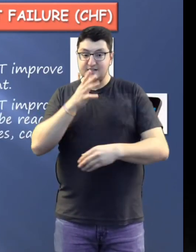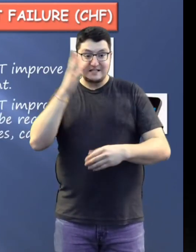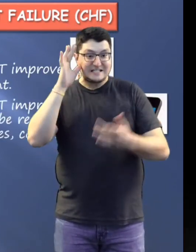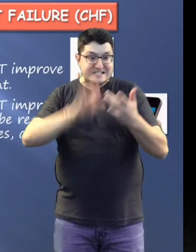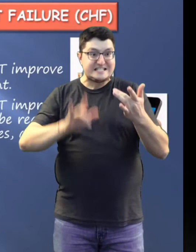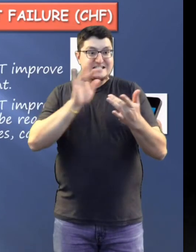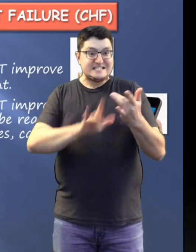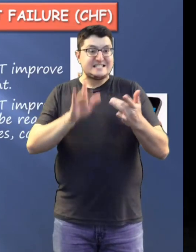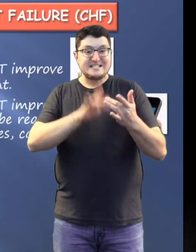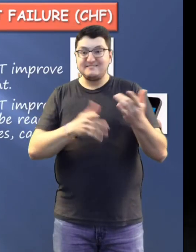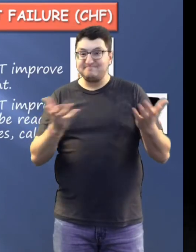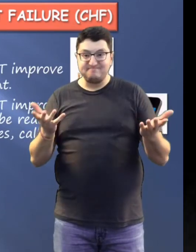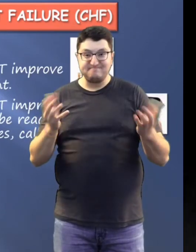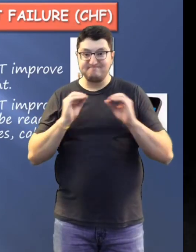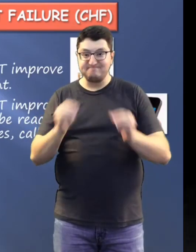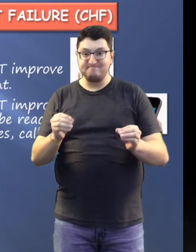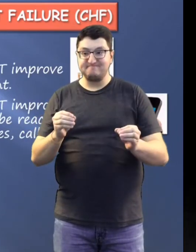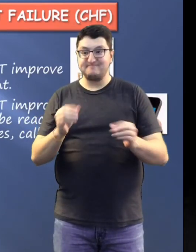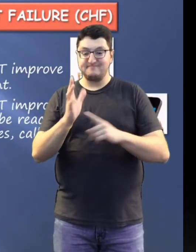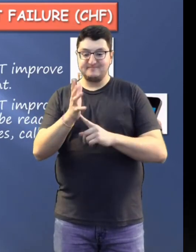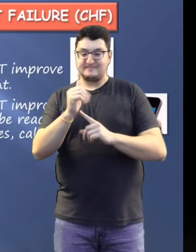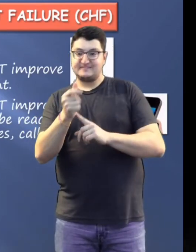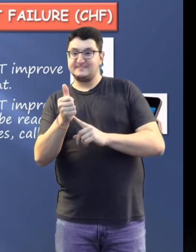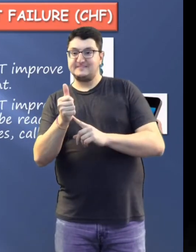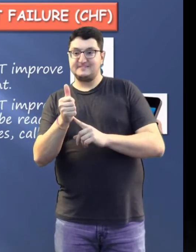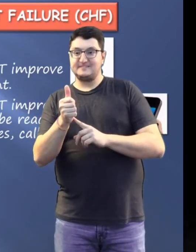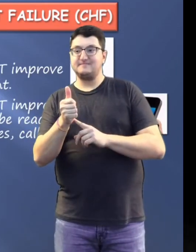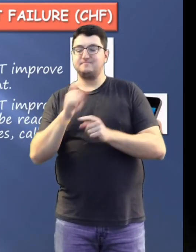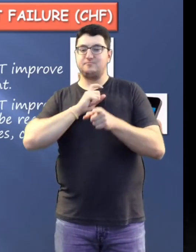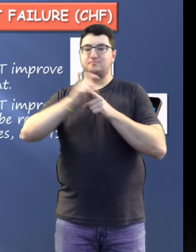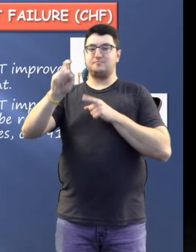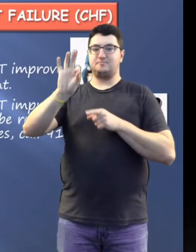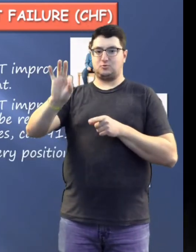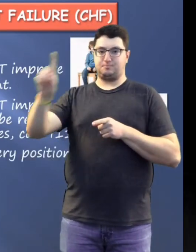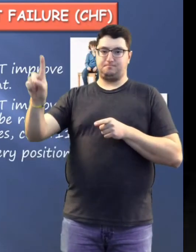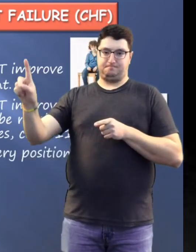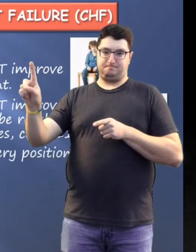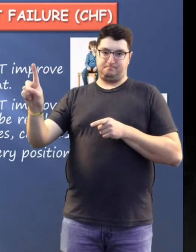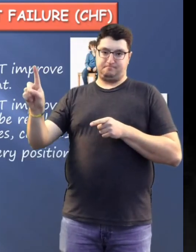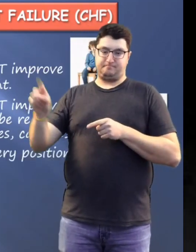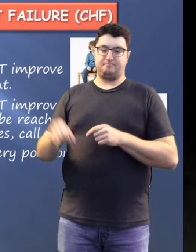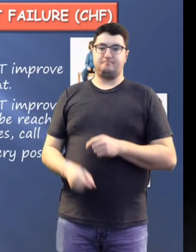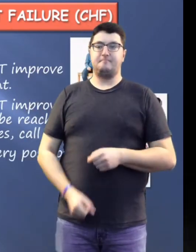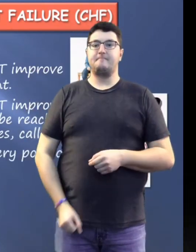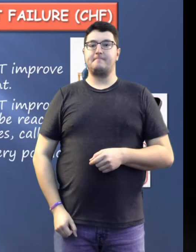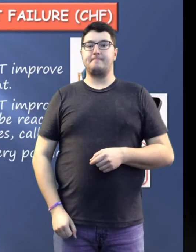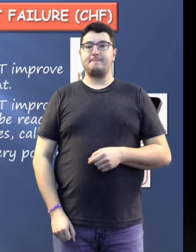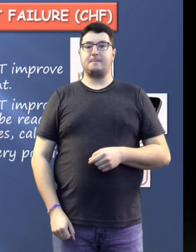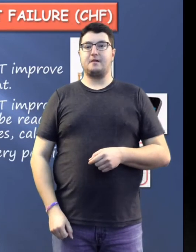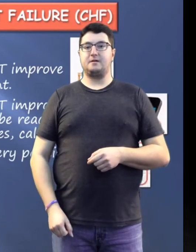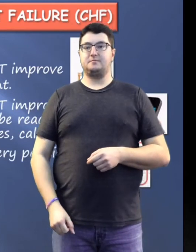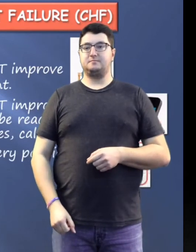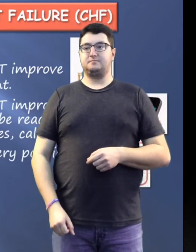to 10 minutes, call 911. Place the child on the floor in recovery